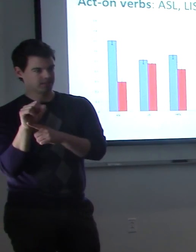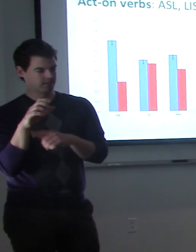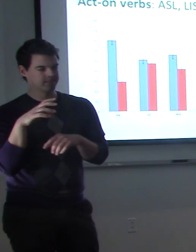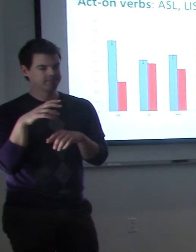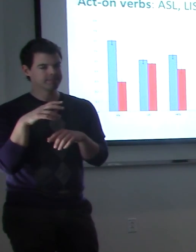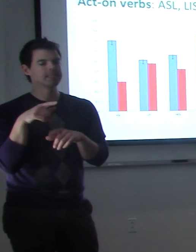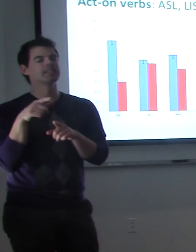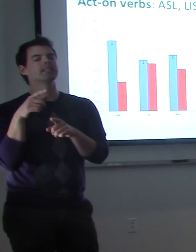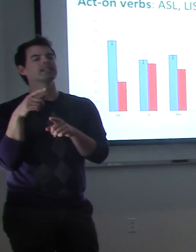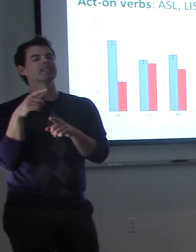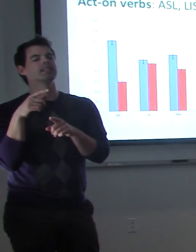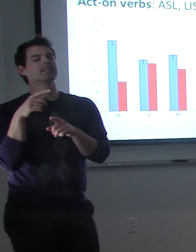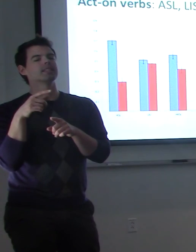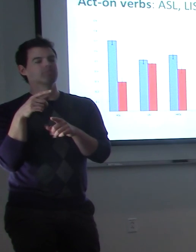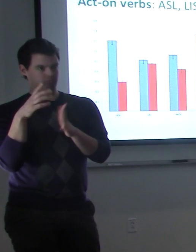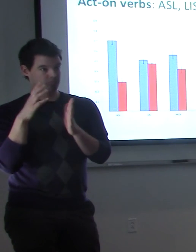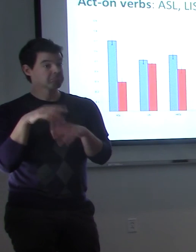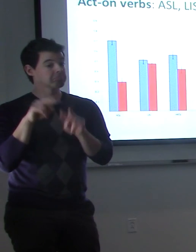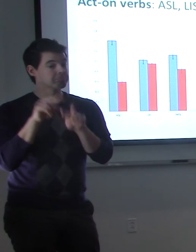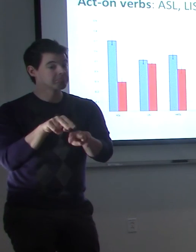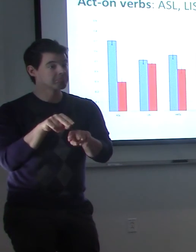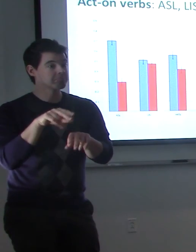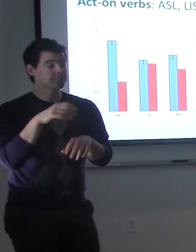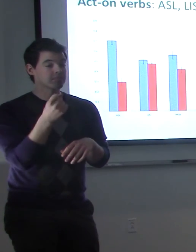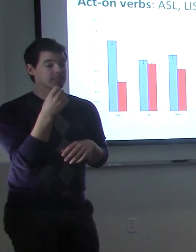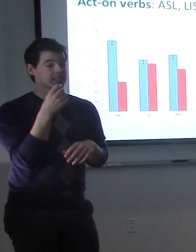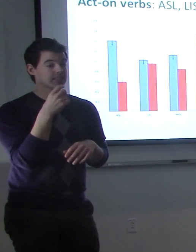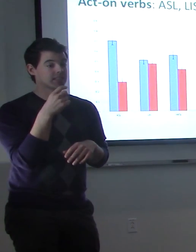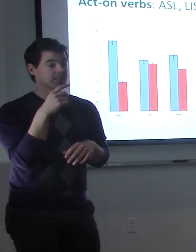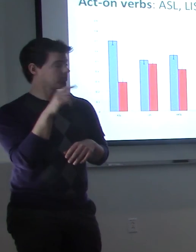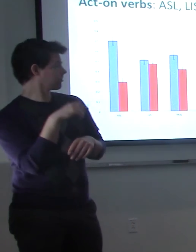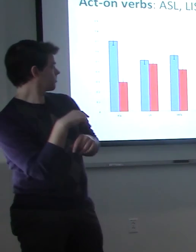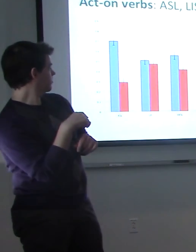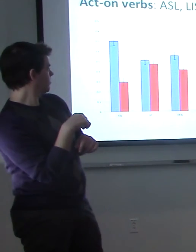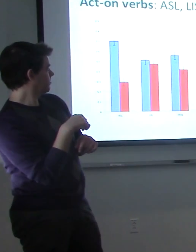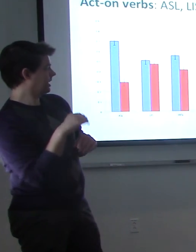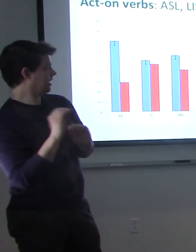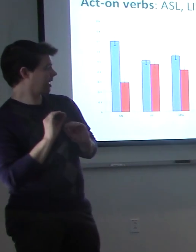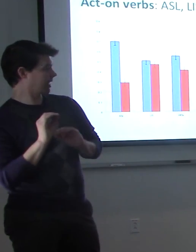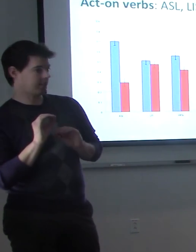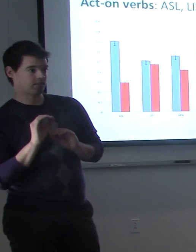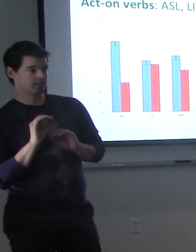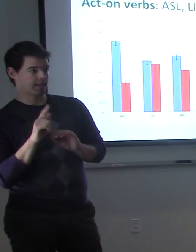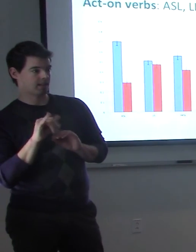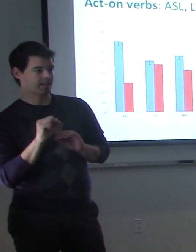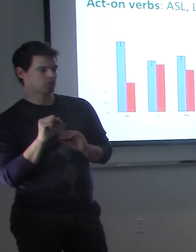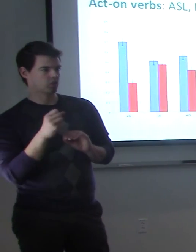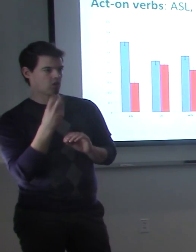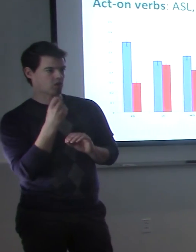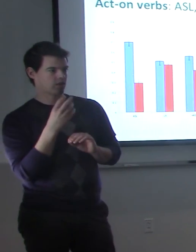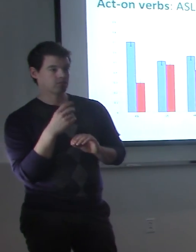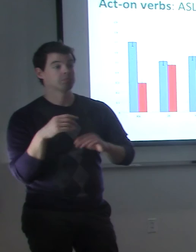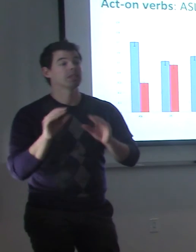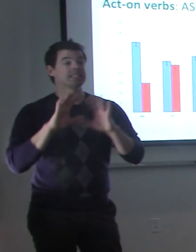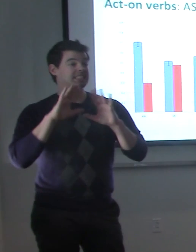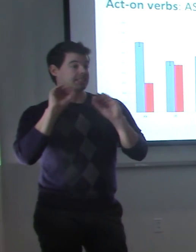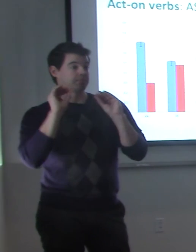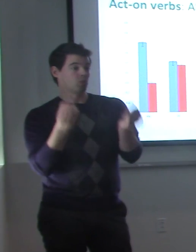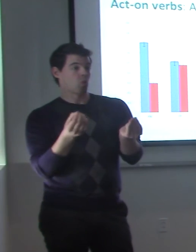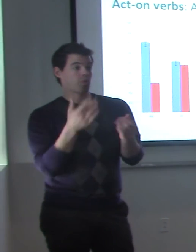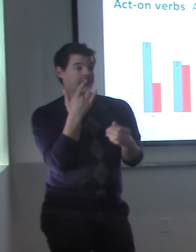all. So I started to wonder what would cause this. So I thought,